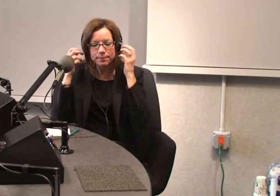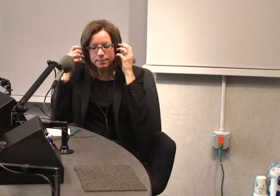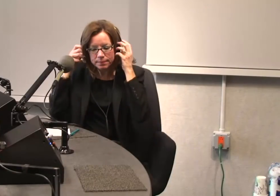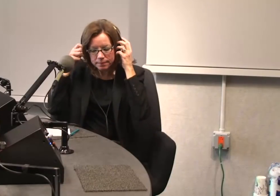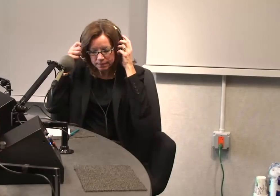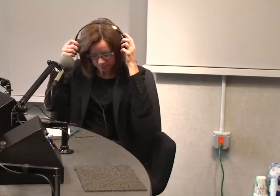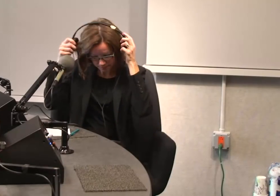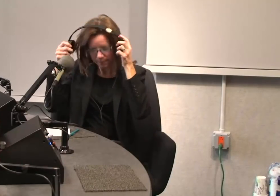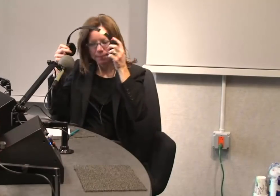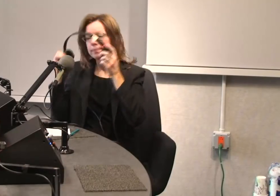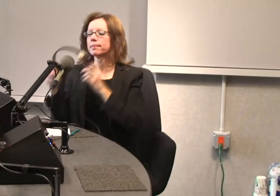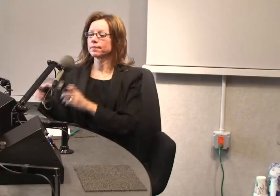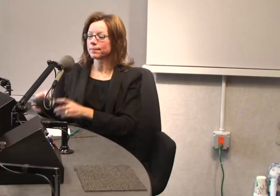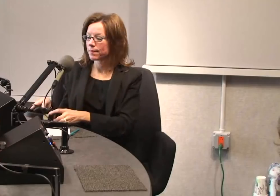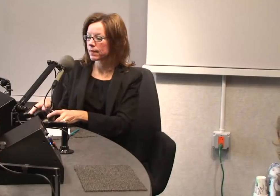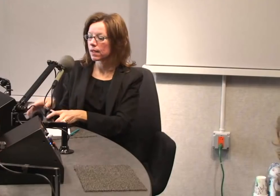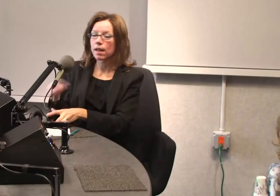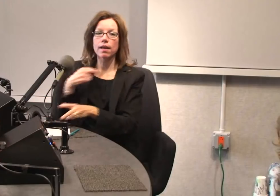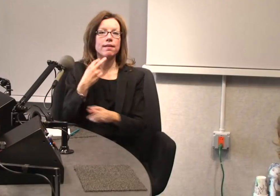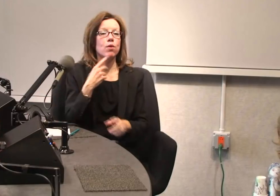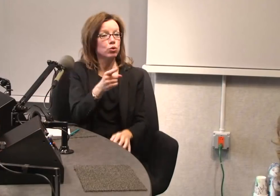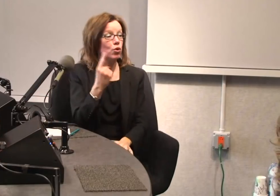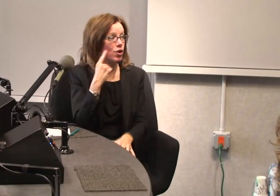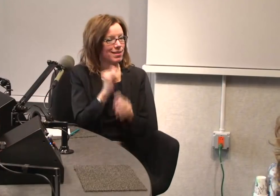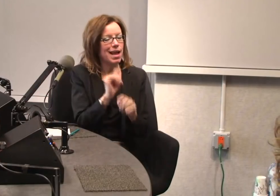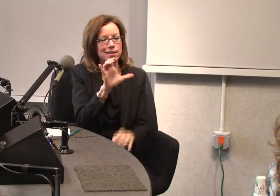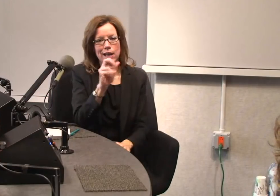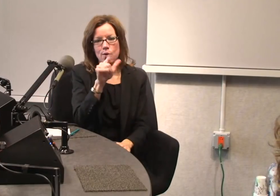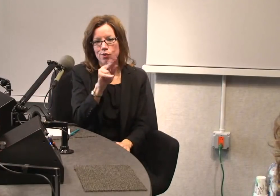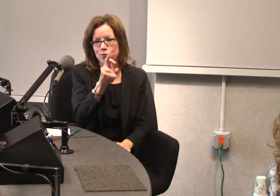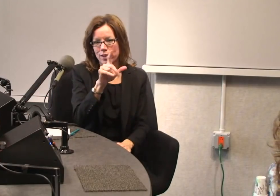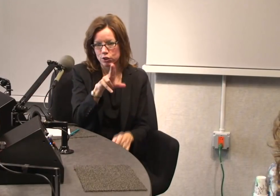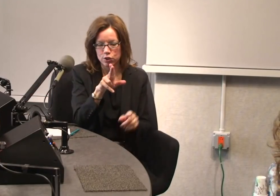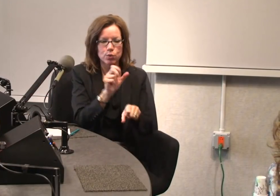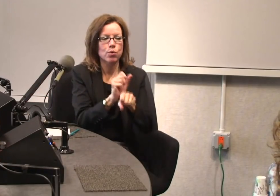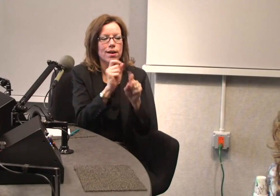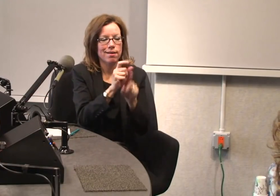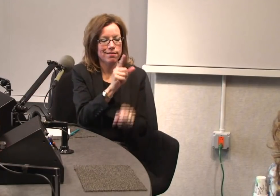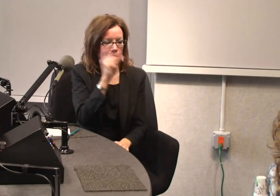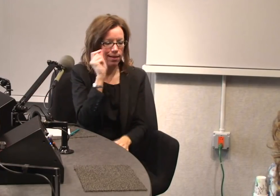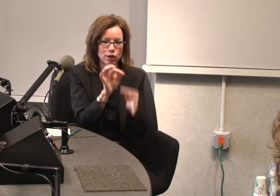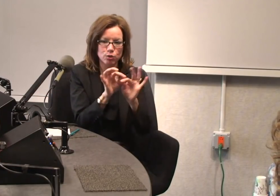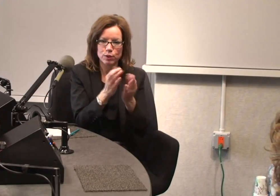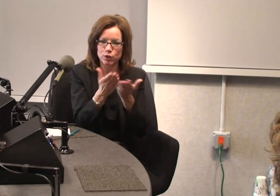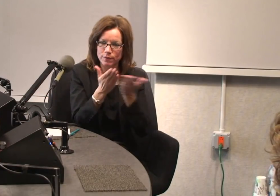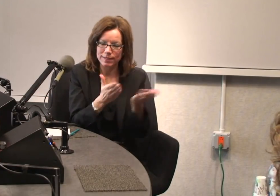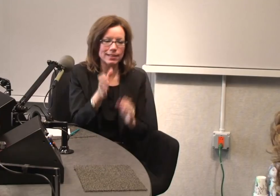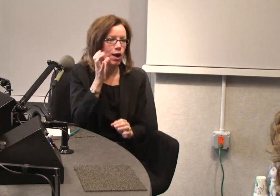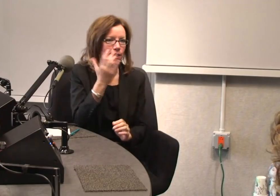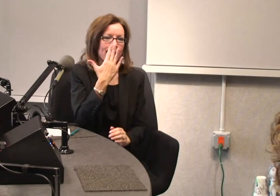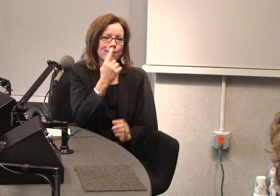for Melanie is that of Carolyn Ressler from Gallaudet Interpreting Service. Carolyn Ressler, thank you for joining us.